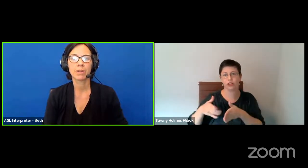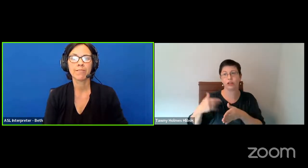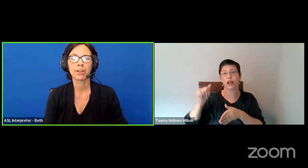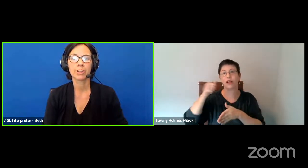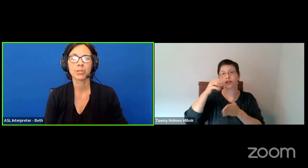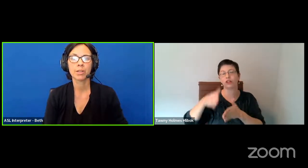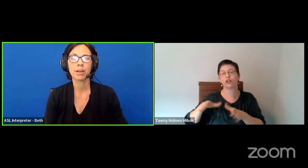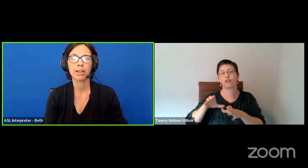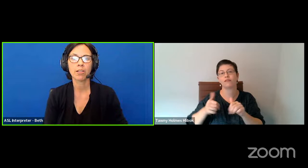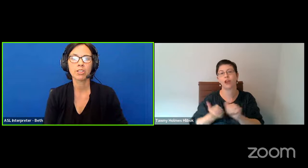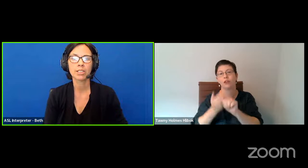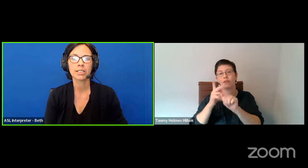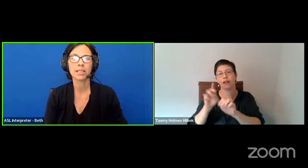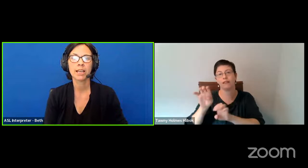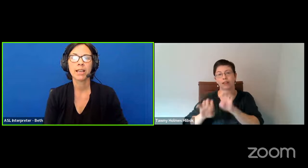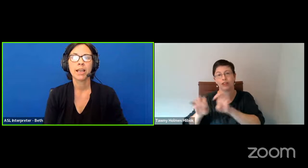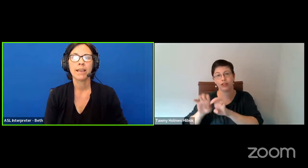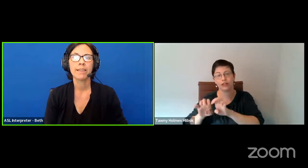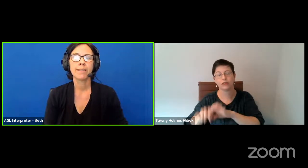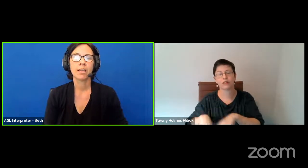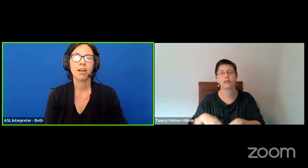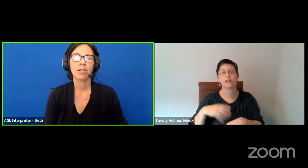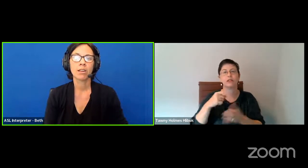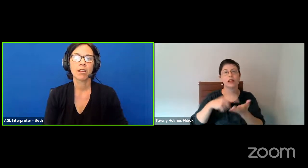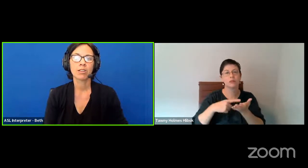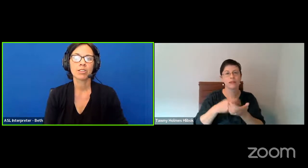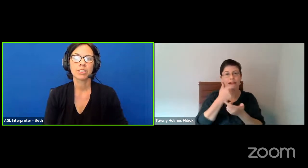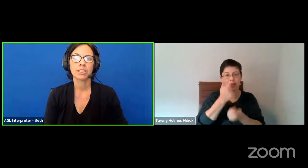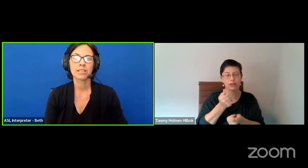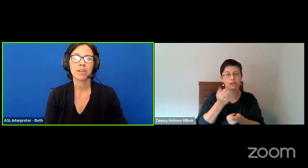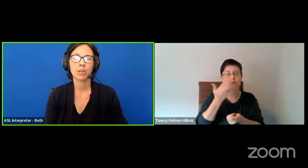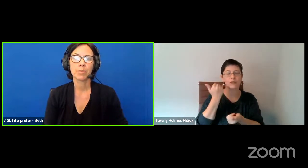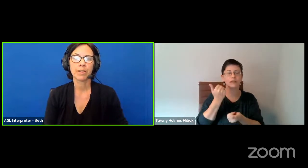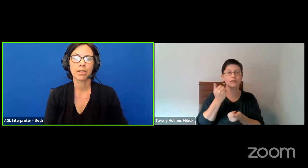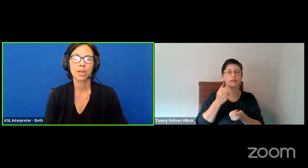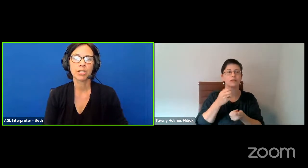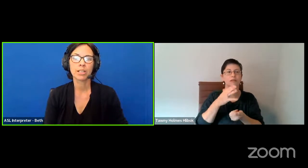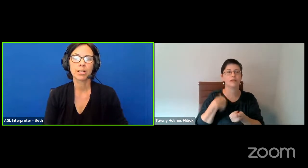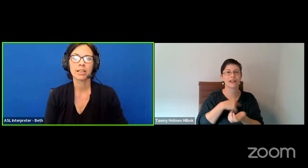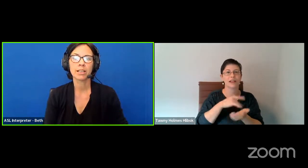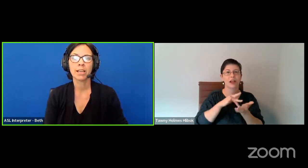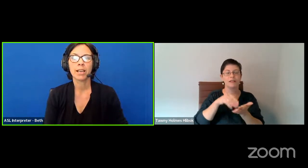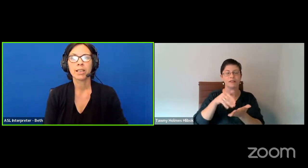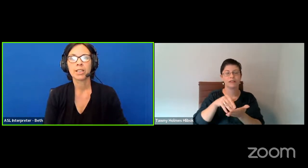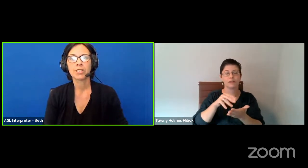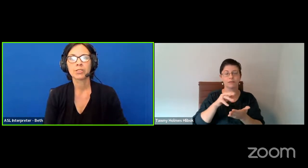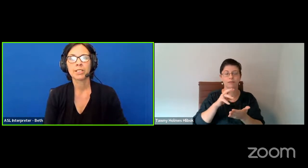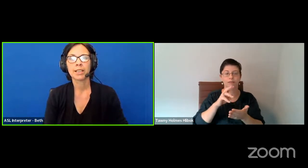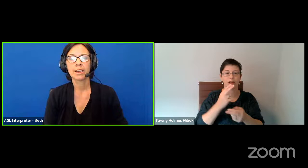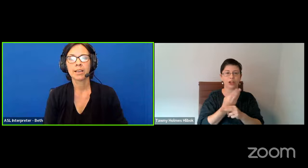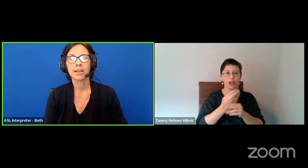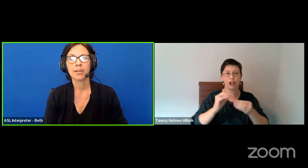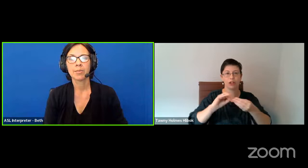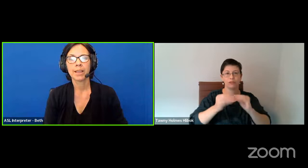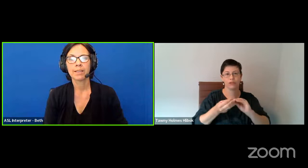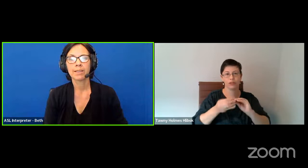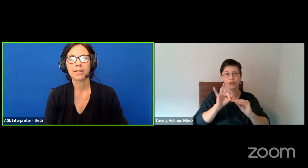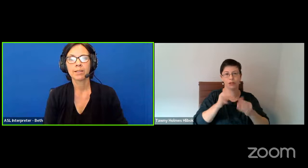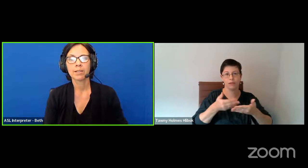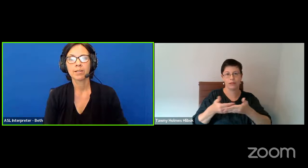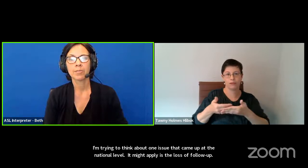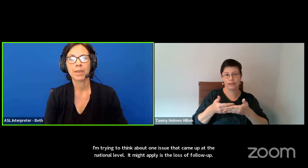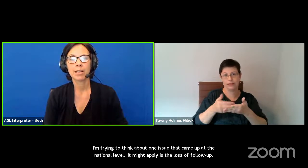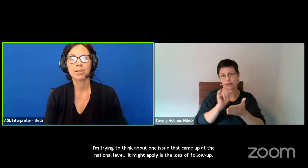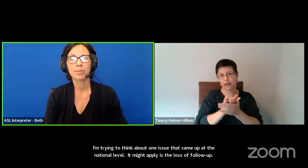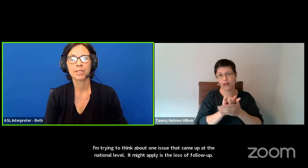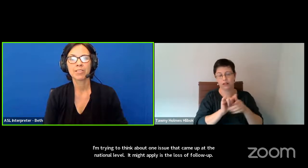then referred to an audiologist, and then the audiologist does a follow-up evaluation. It's interesting that